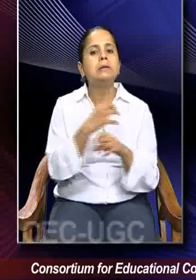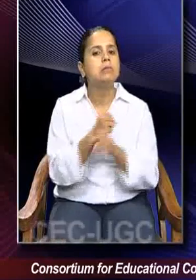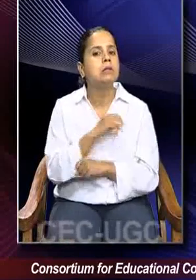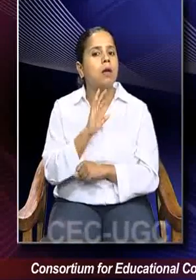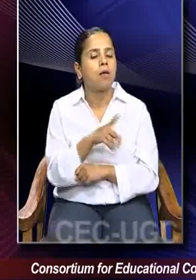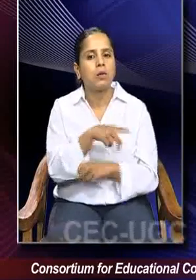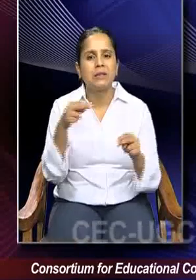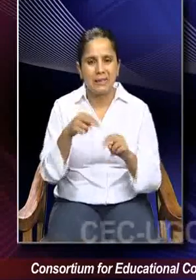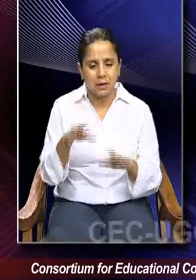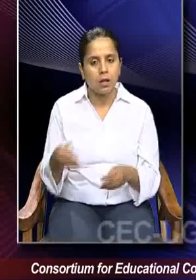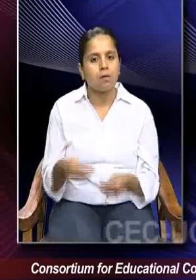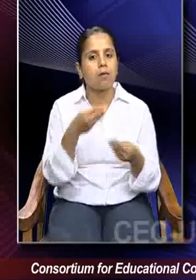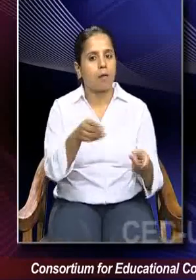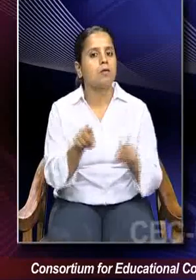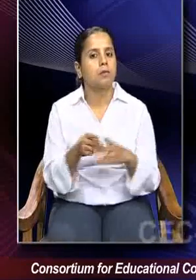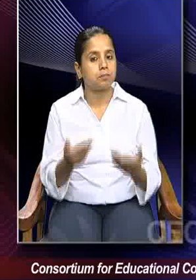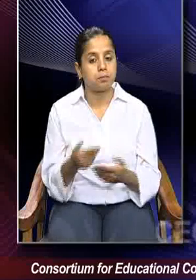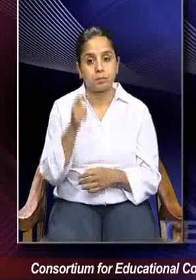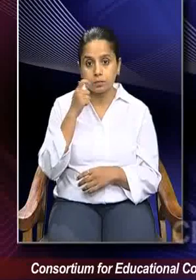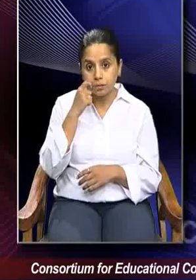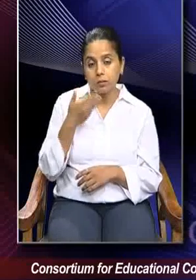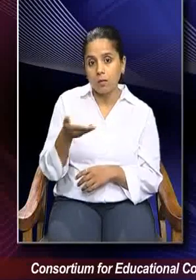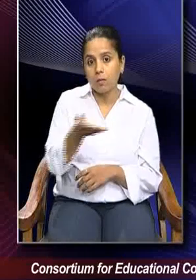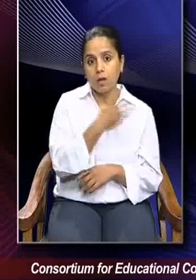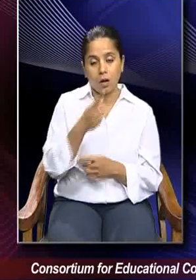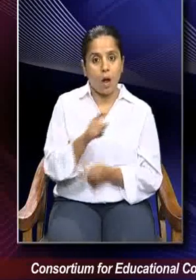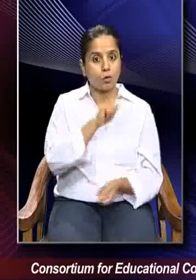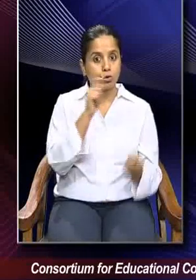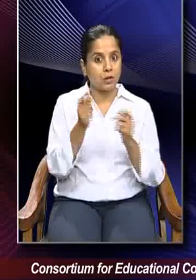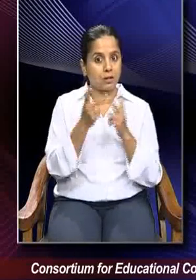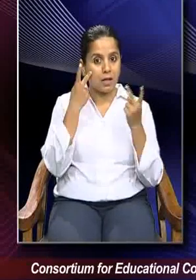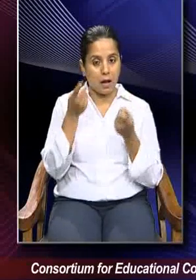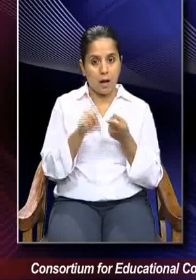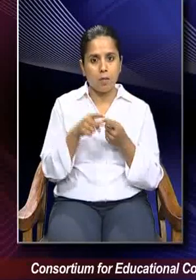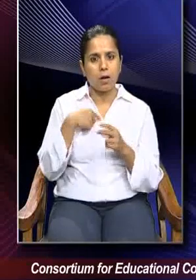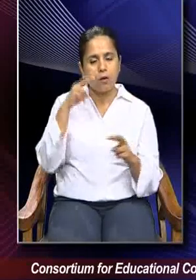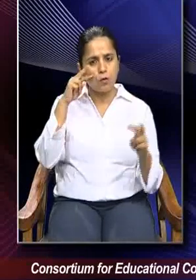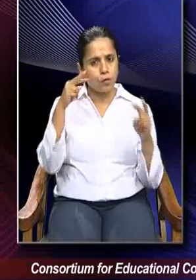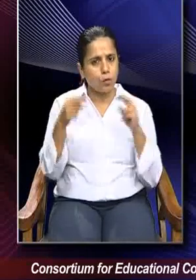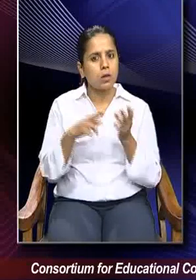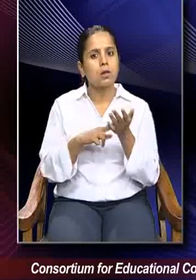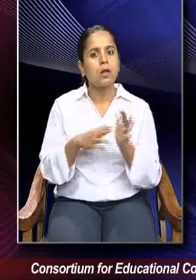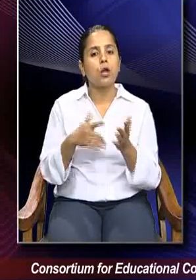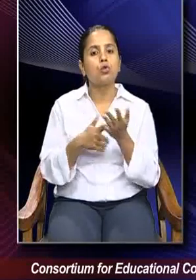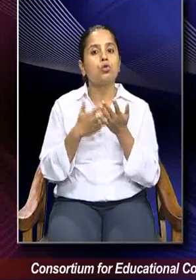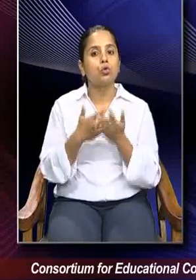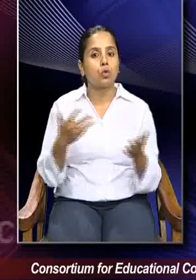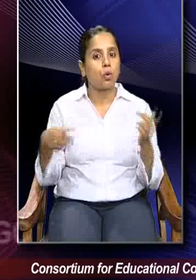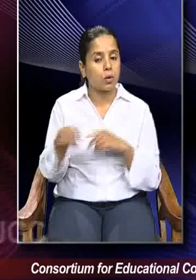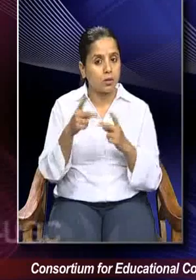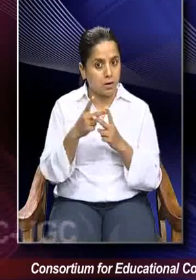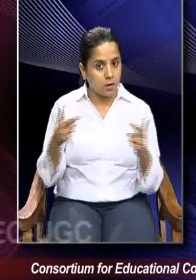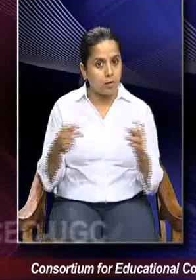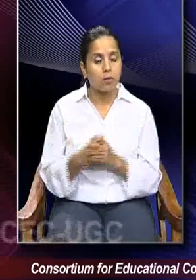in need. When the human civilization views the natural resources